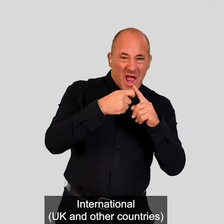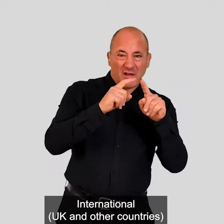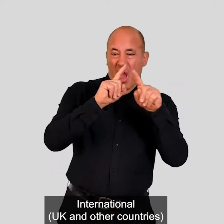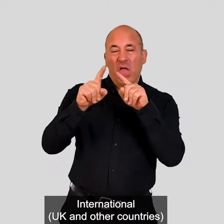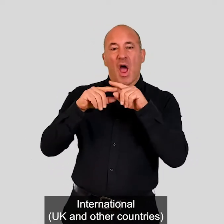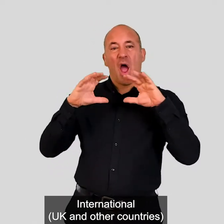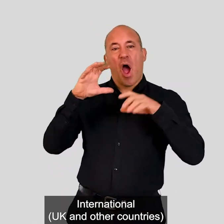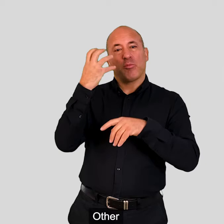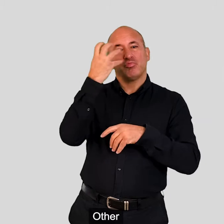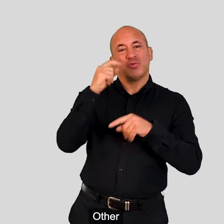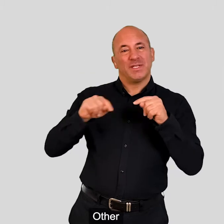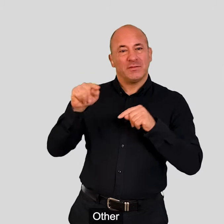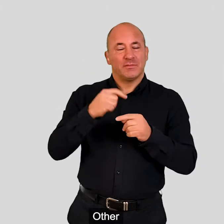other countries, other.